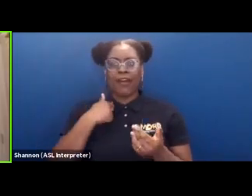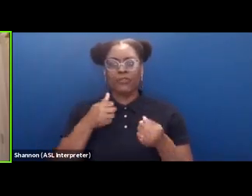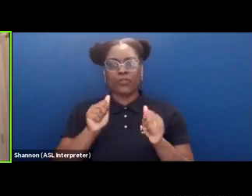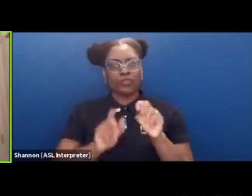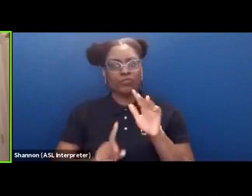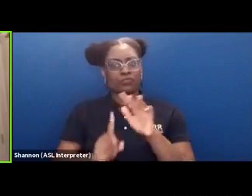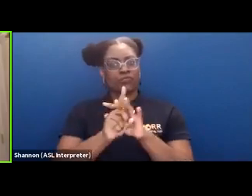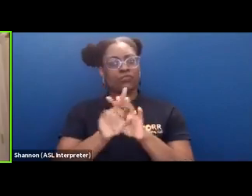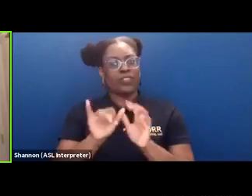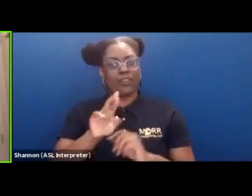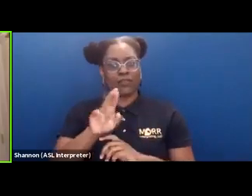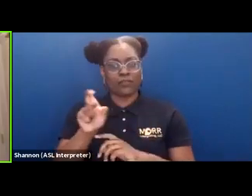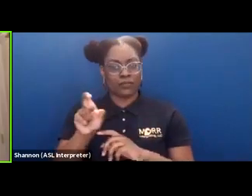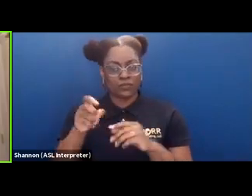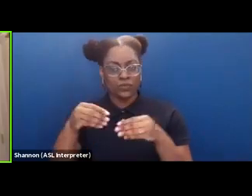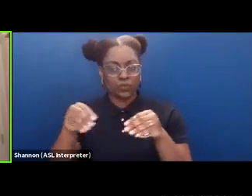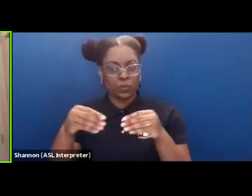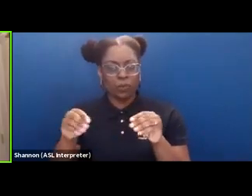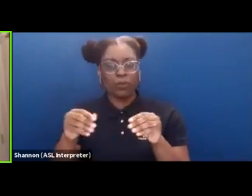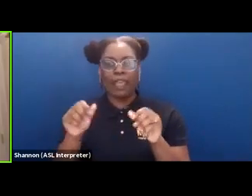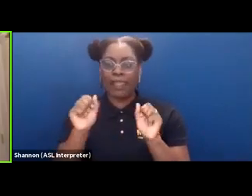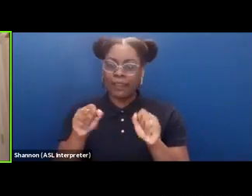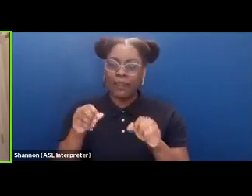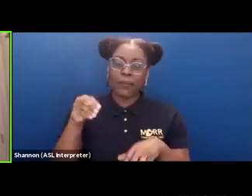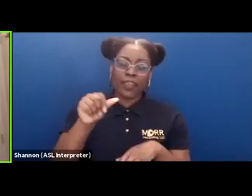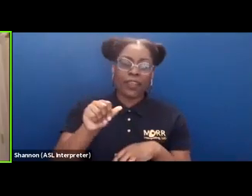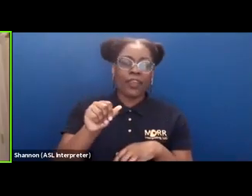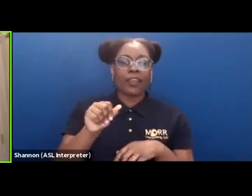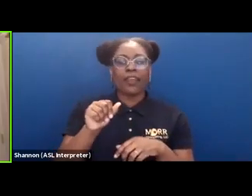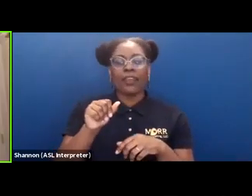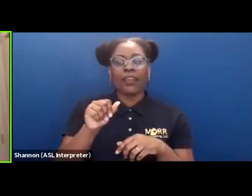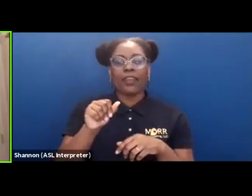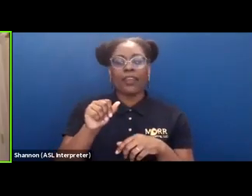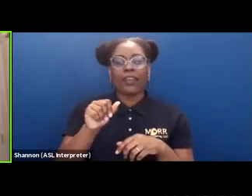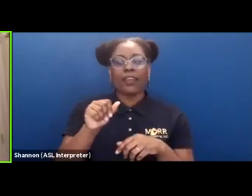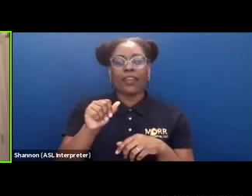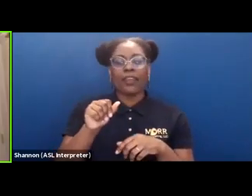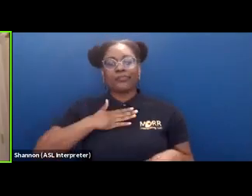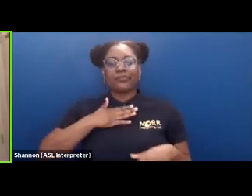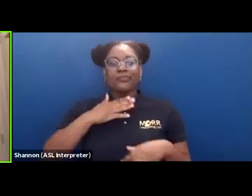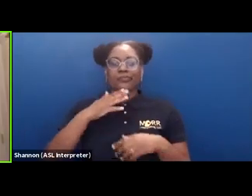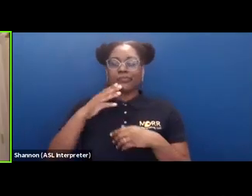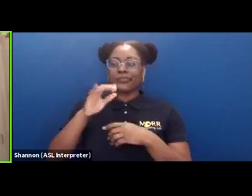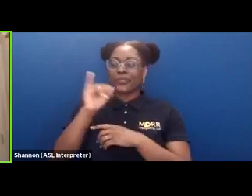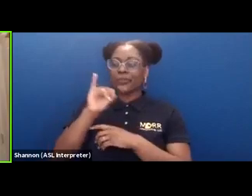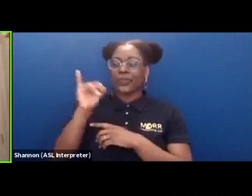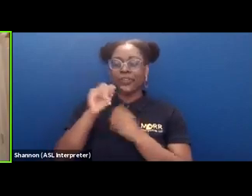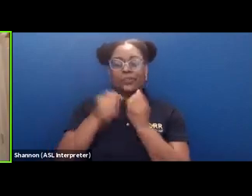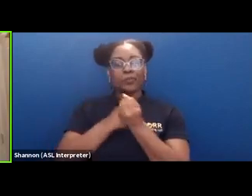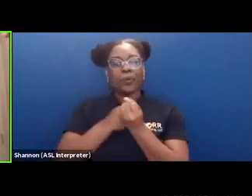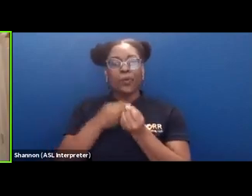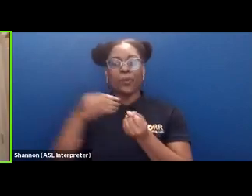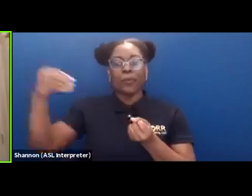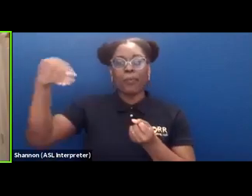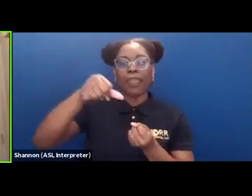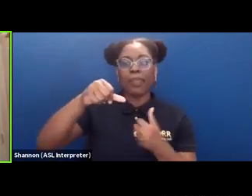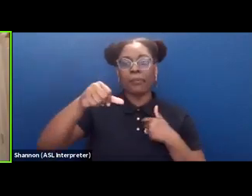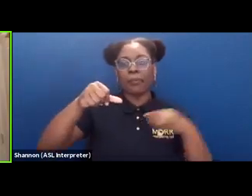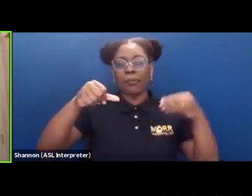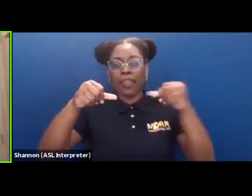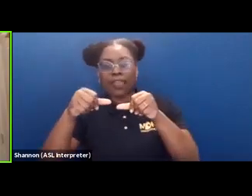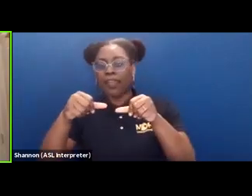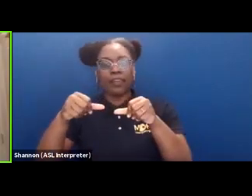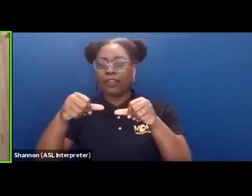might be encouraged to do so. But generally, I'm just told I cannot buy my medication. So why are certain people allowed to